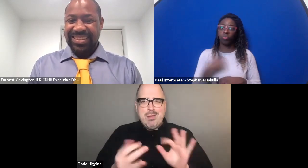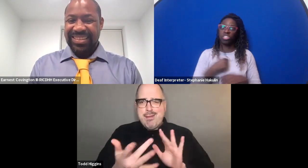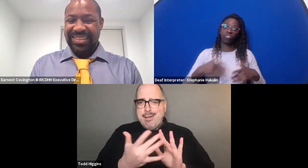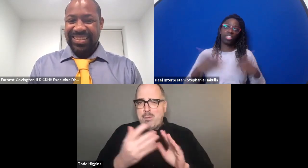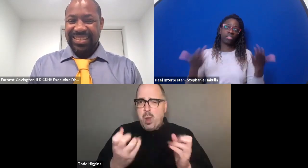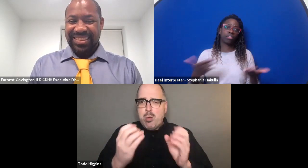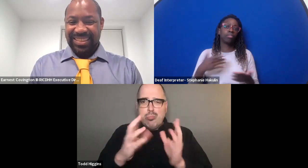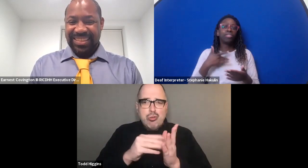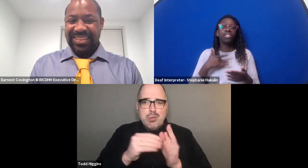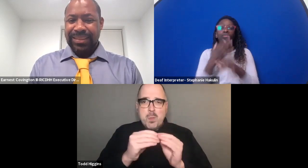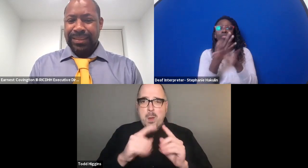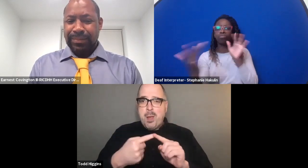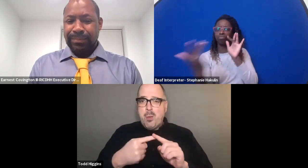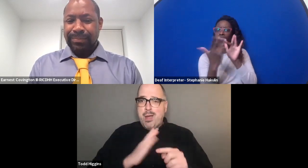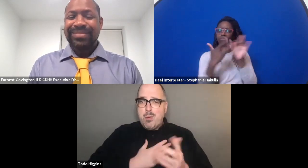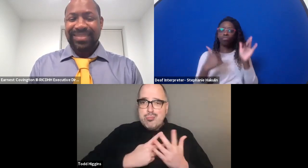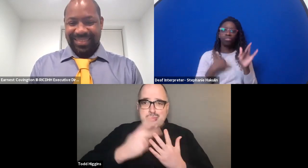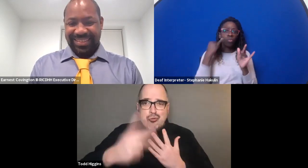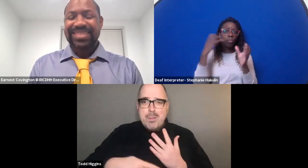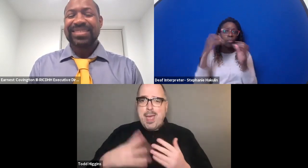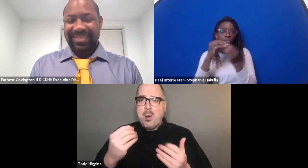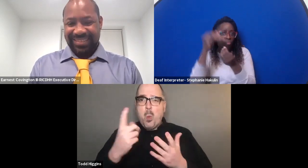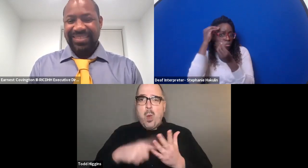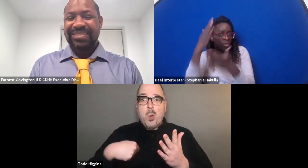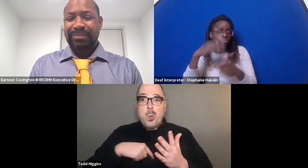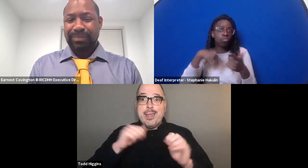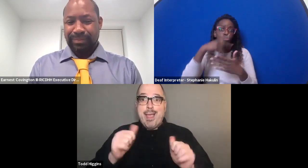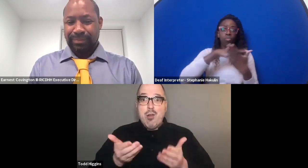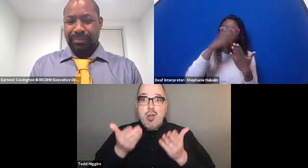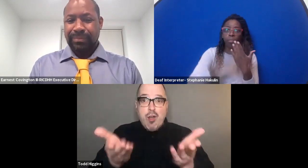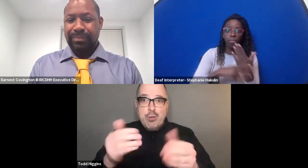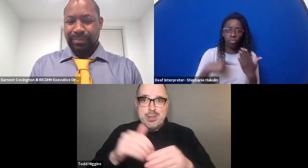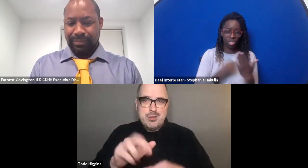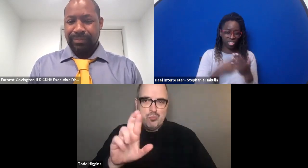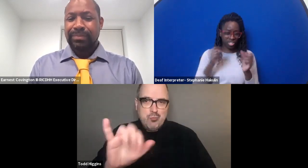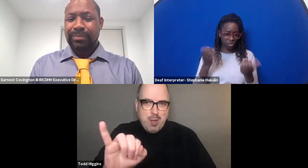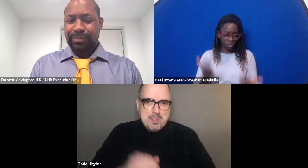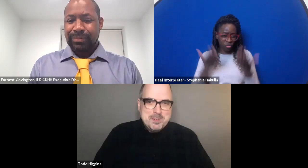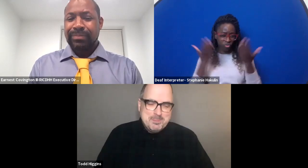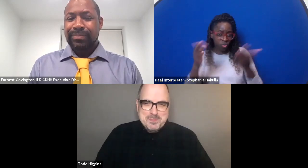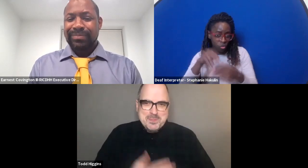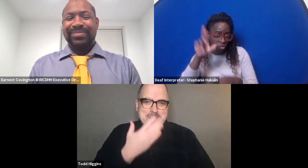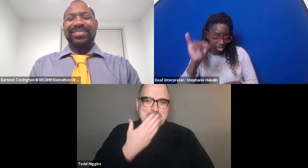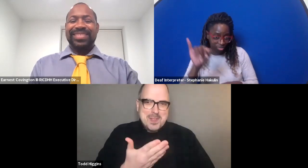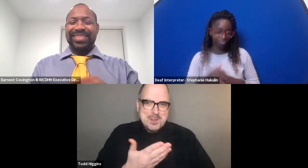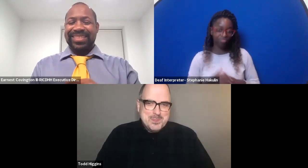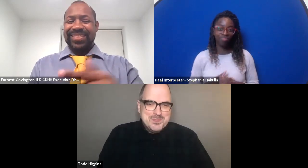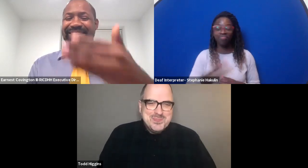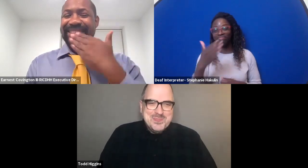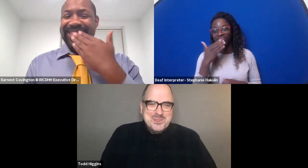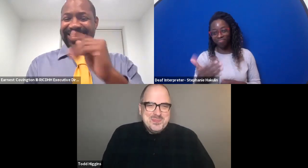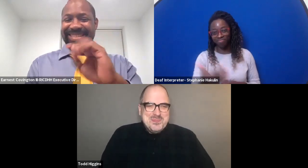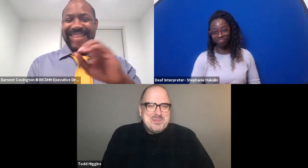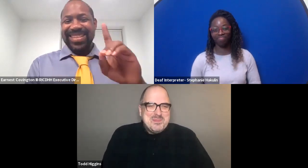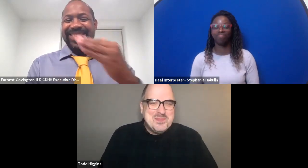services in this event. I mean, people are always wanting to learn more about our program and what we can offer in Rhode